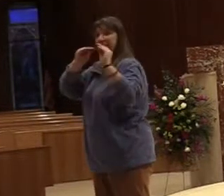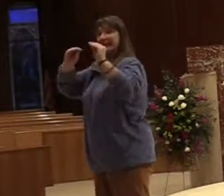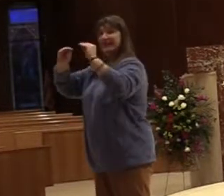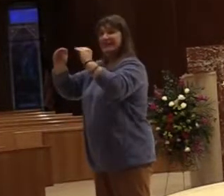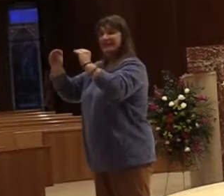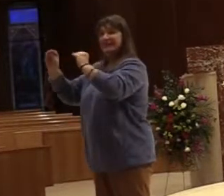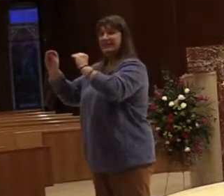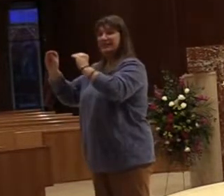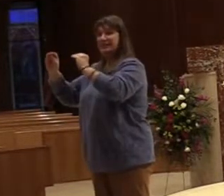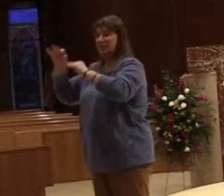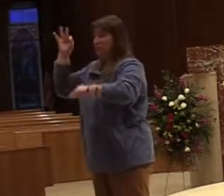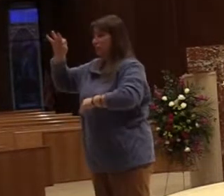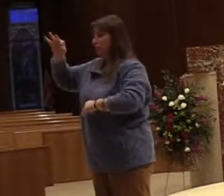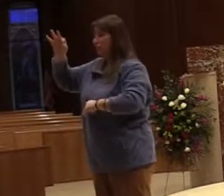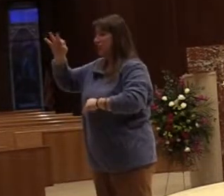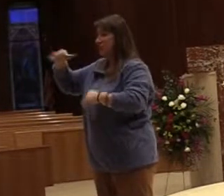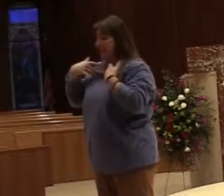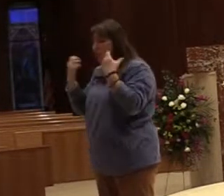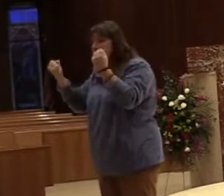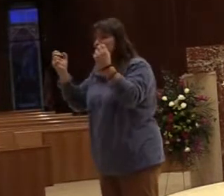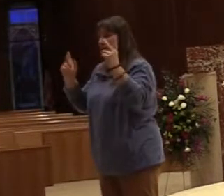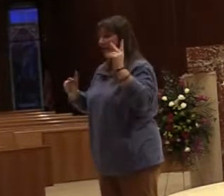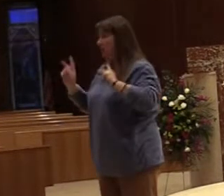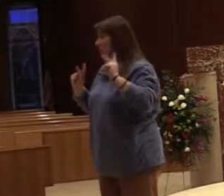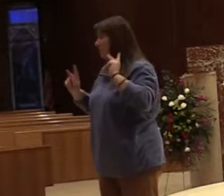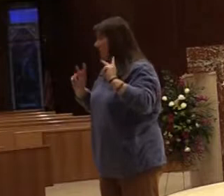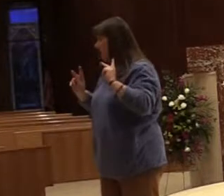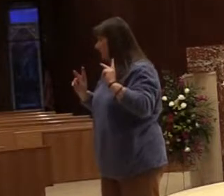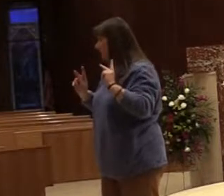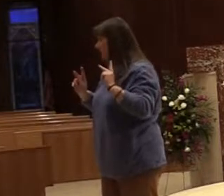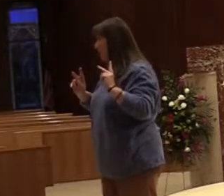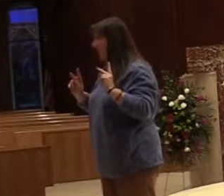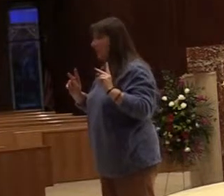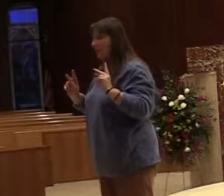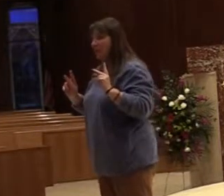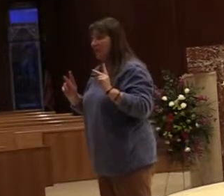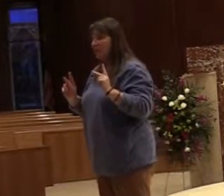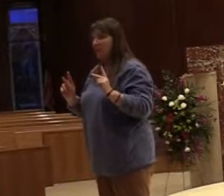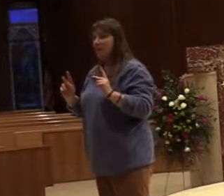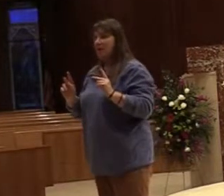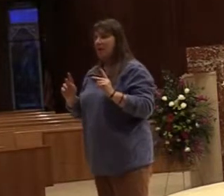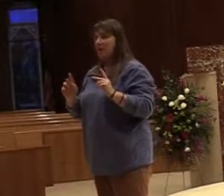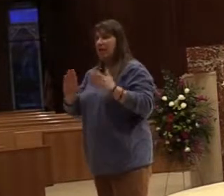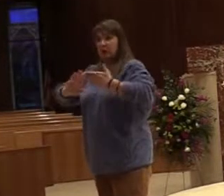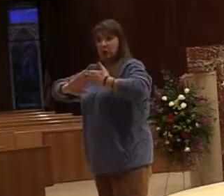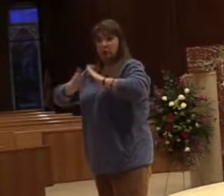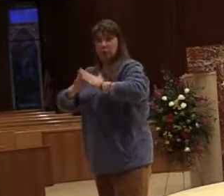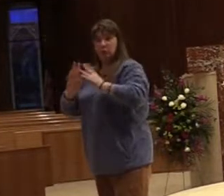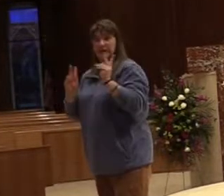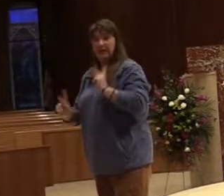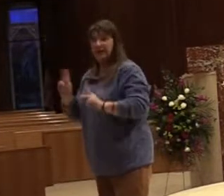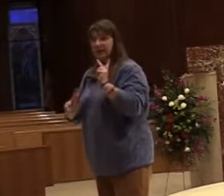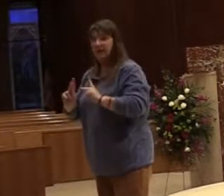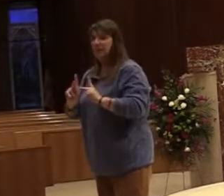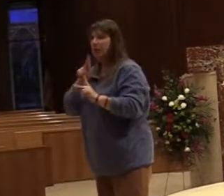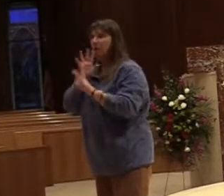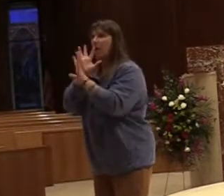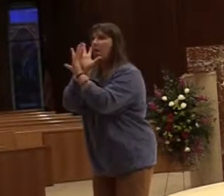healing. He was able to do this because the people wanted to hear them. It says that they were clinging to the very words of Christ